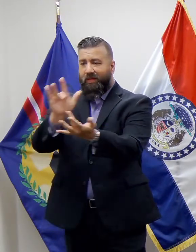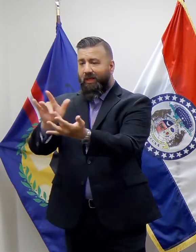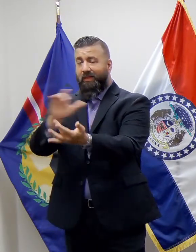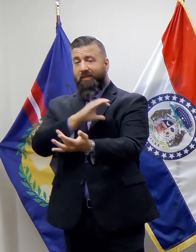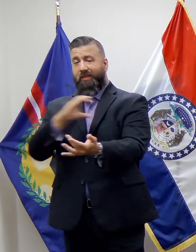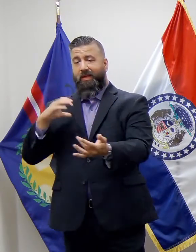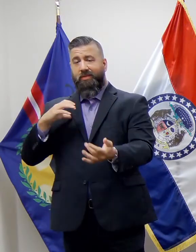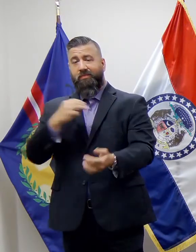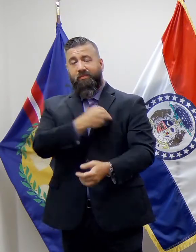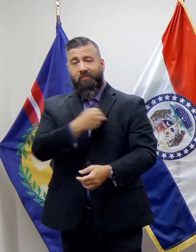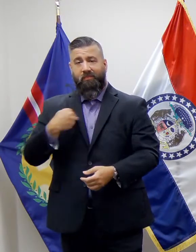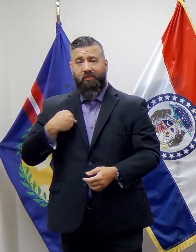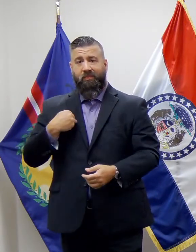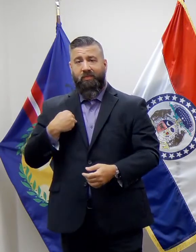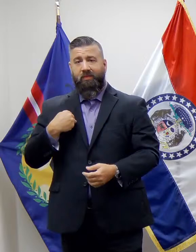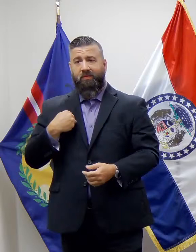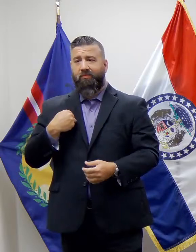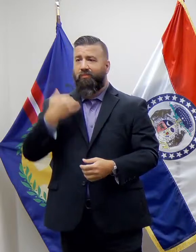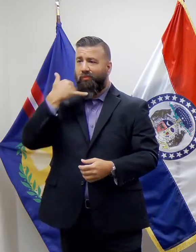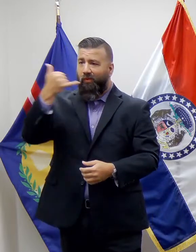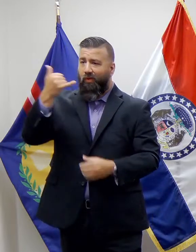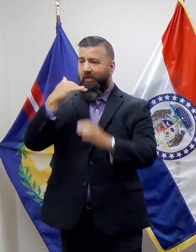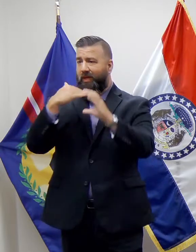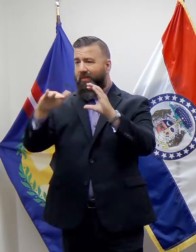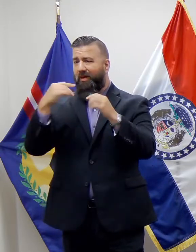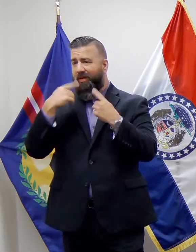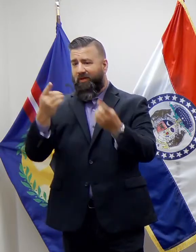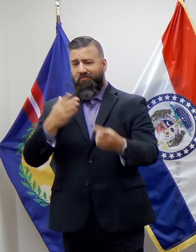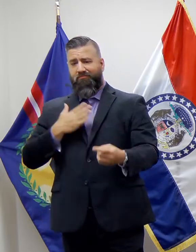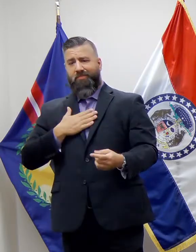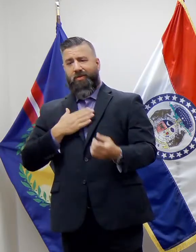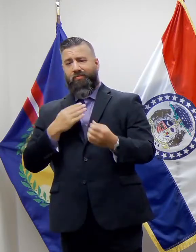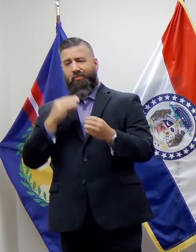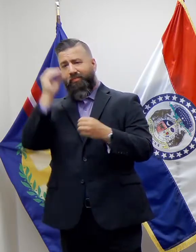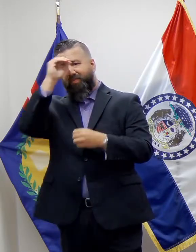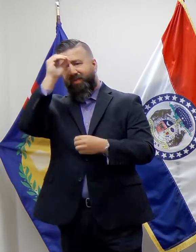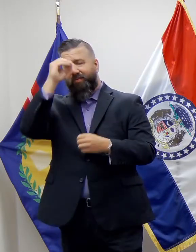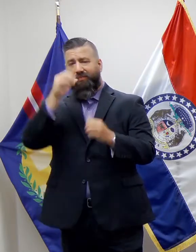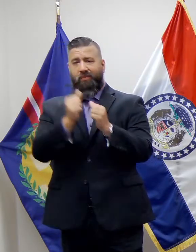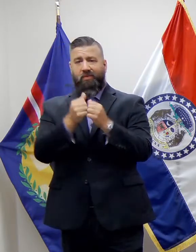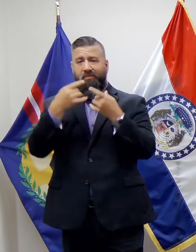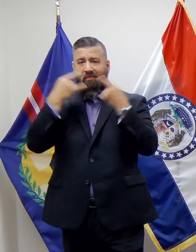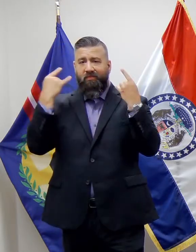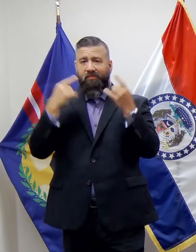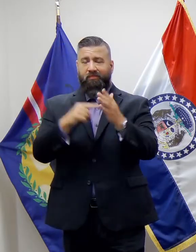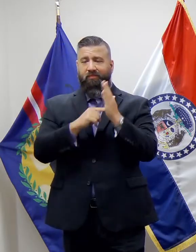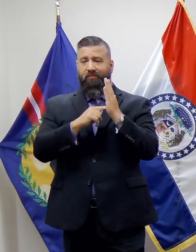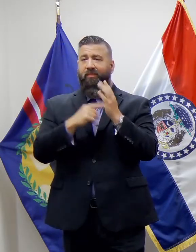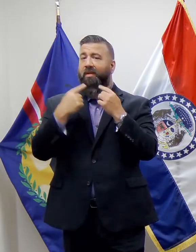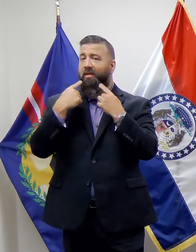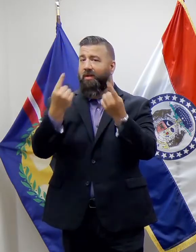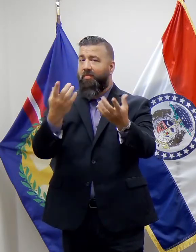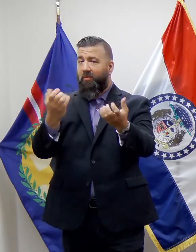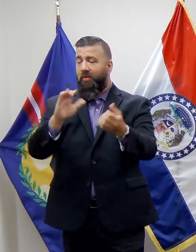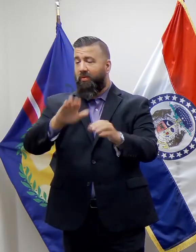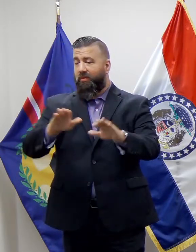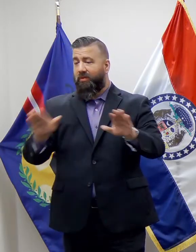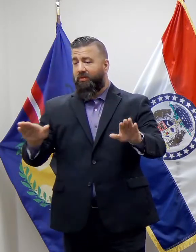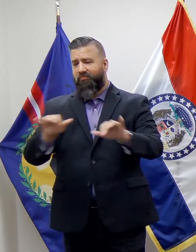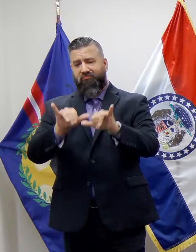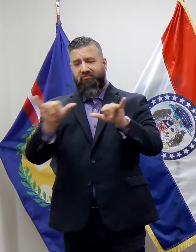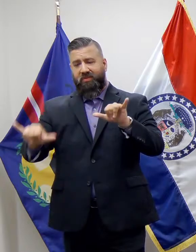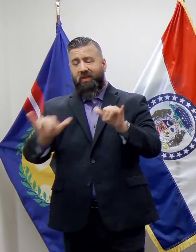email them, and tell them where you stand on masks and other public health protocols. Tell them you want your kids to be able to stay in school this